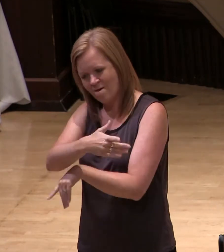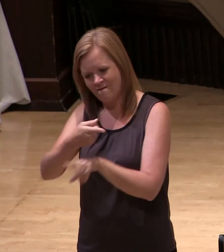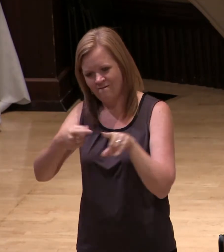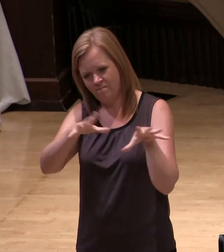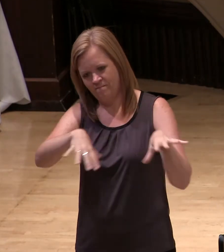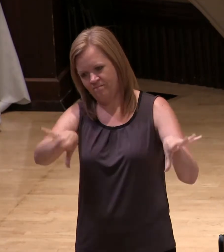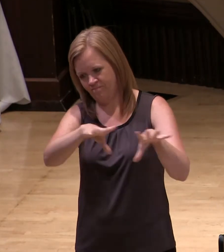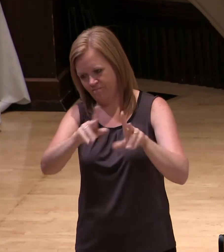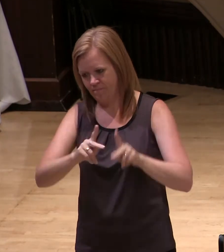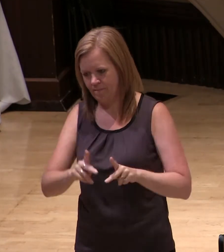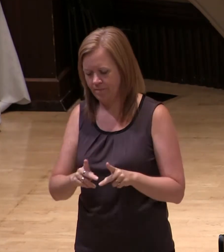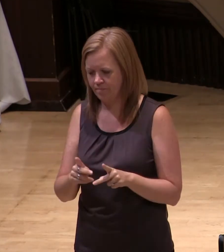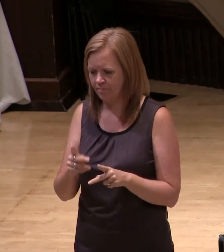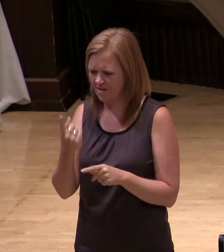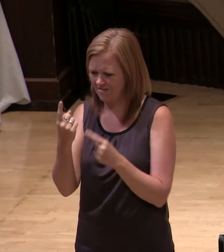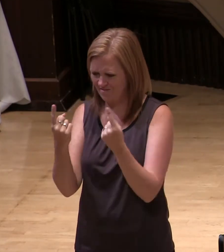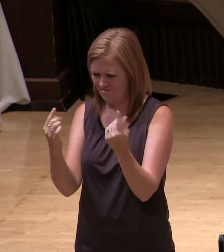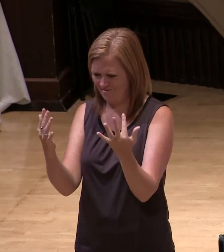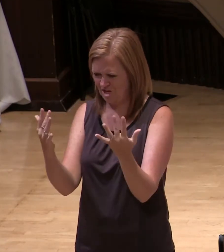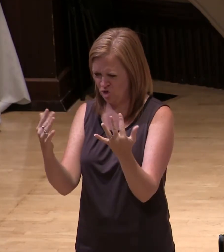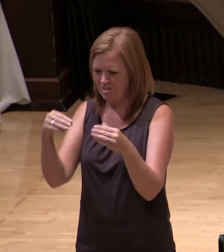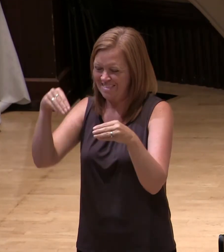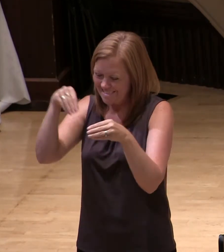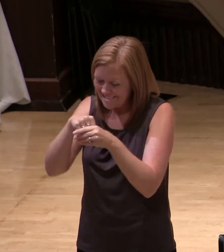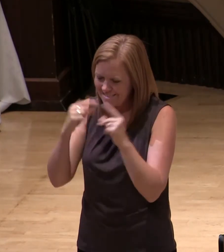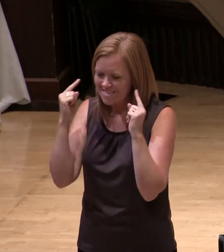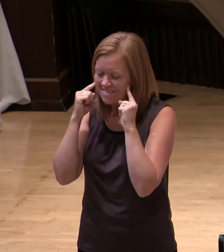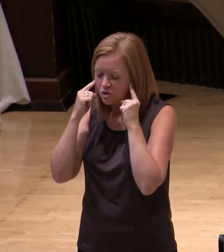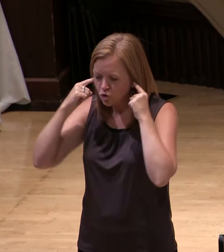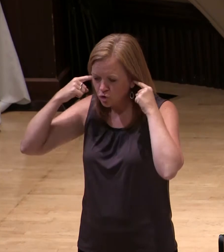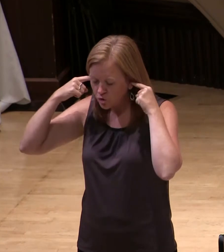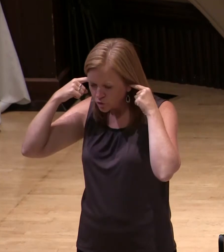crowd, and he puts his fingers in the man's ears,